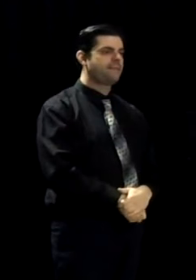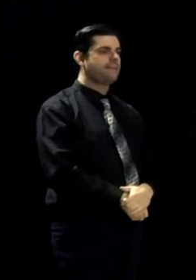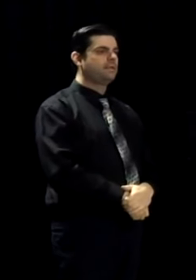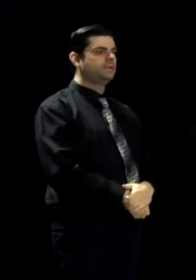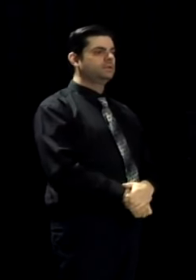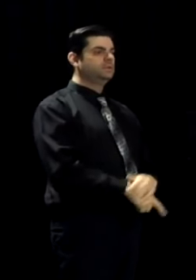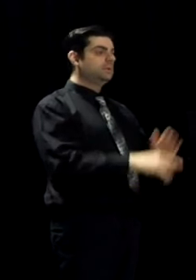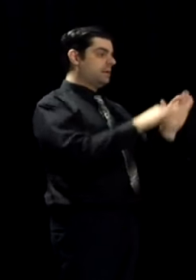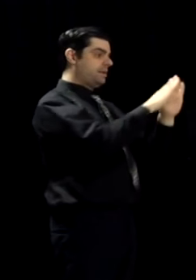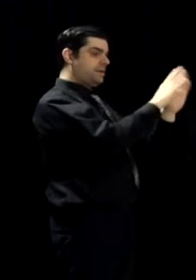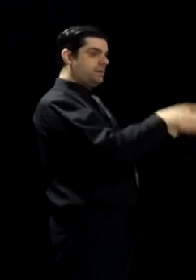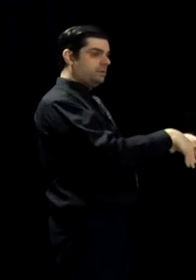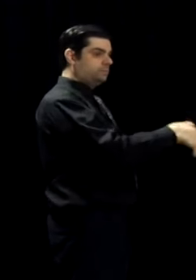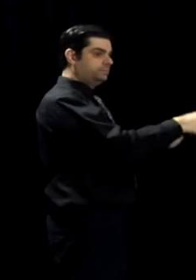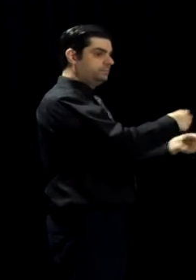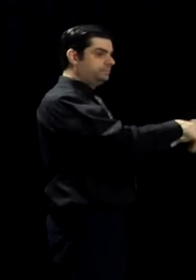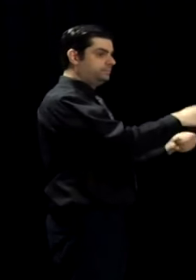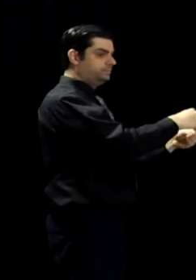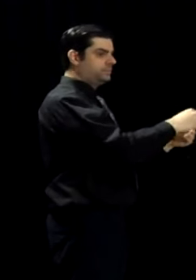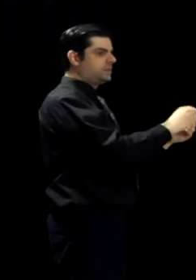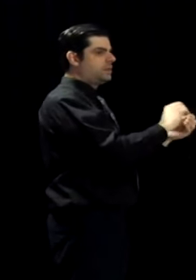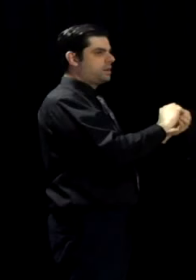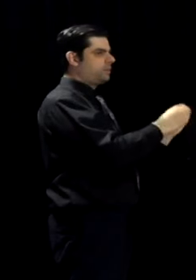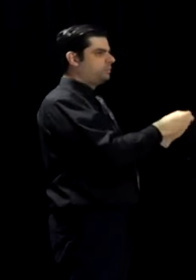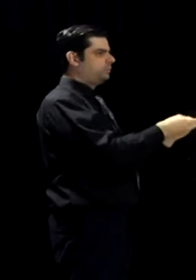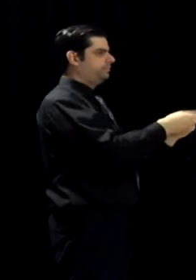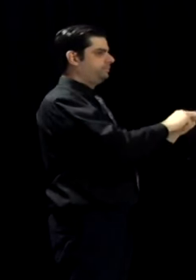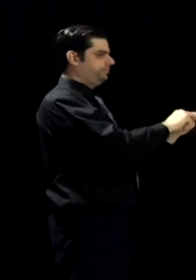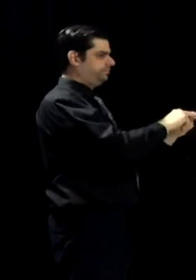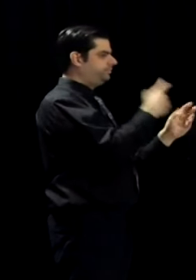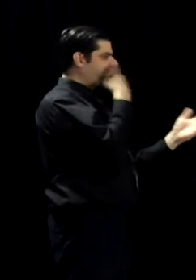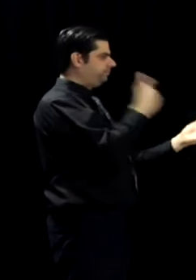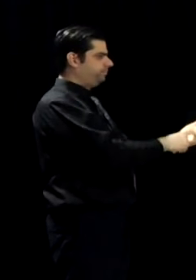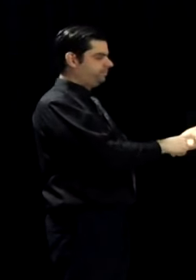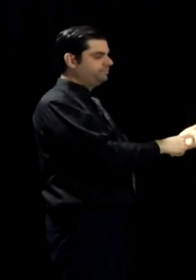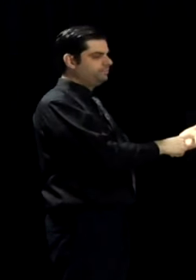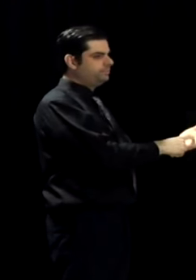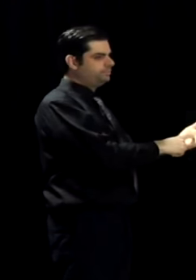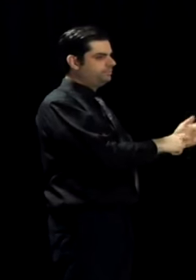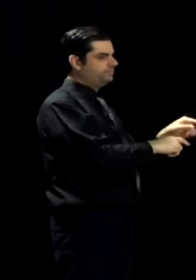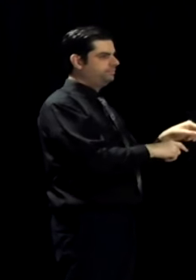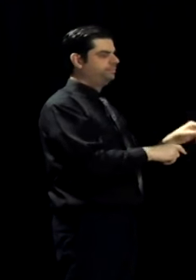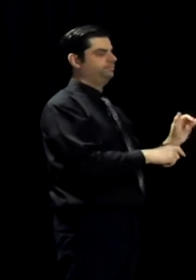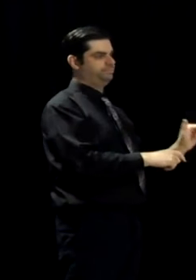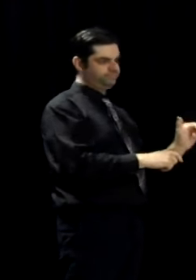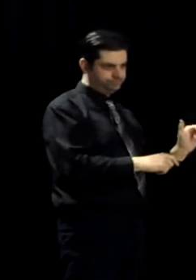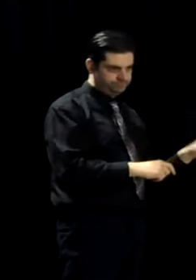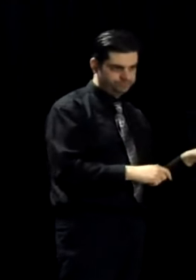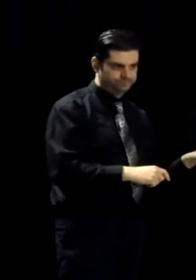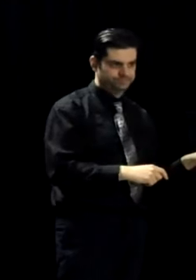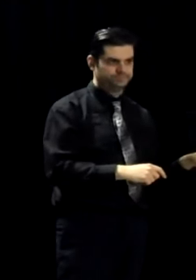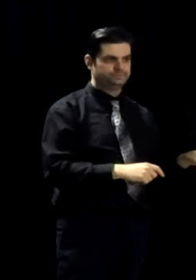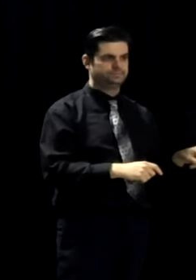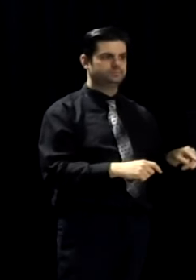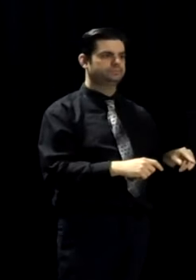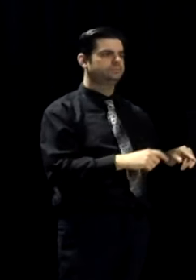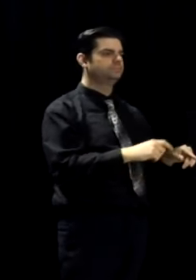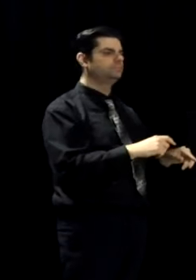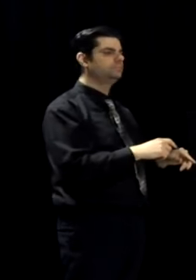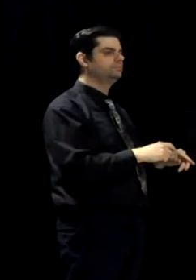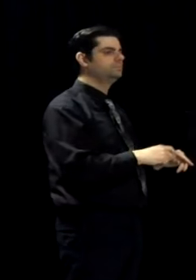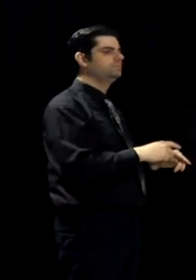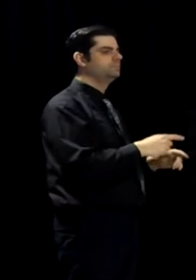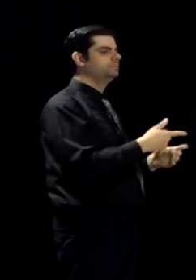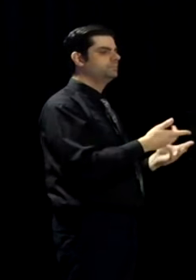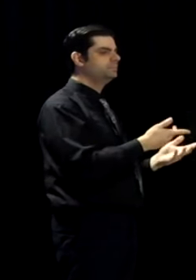in quarantine maybe have not been following the rules as much as we need them to